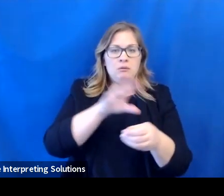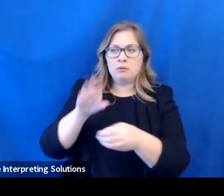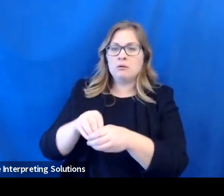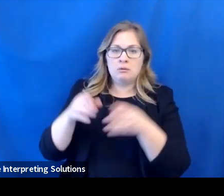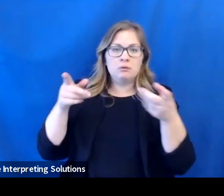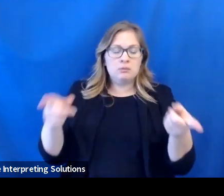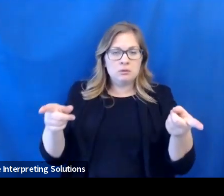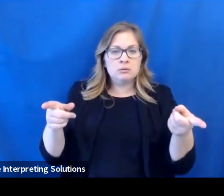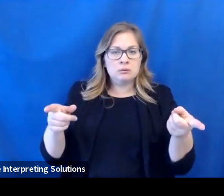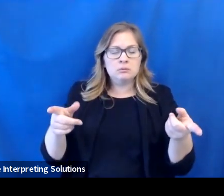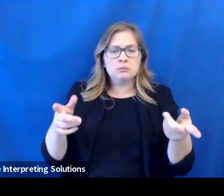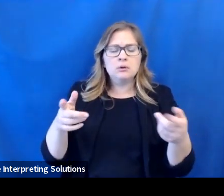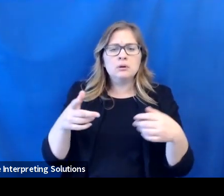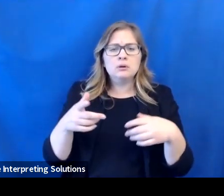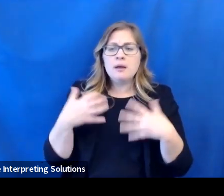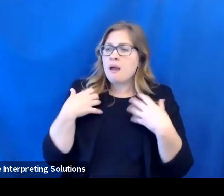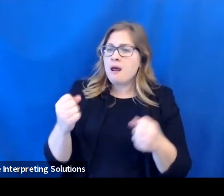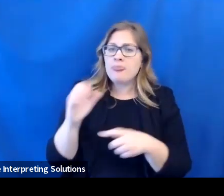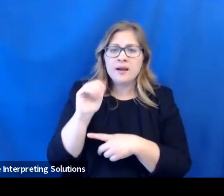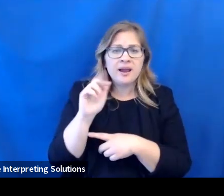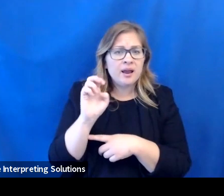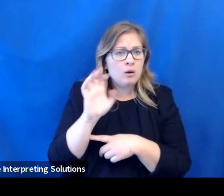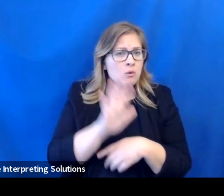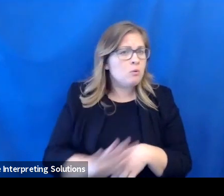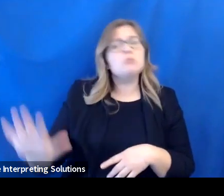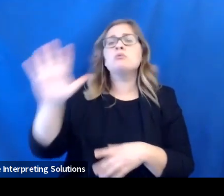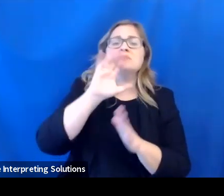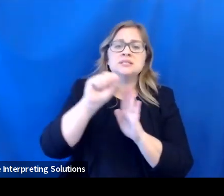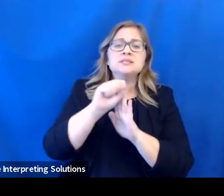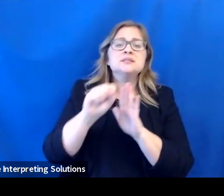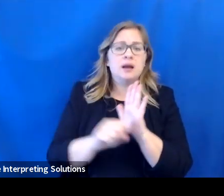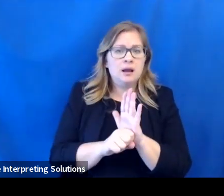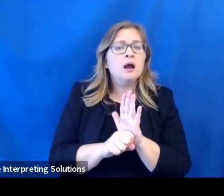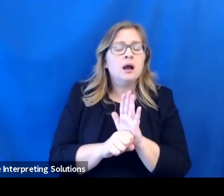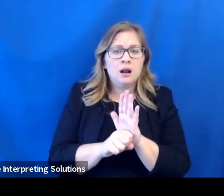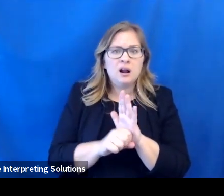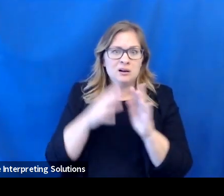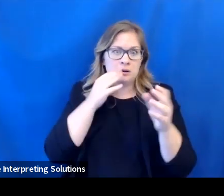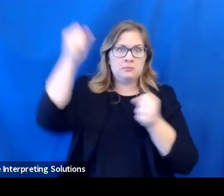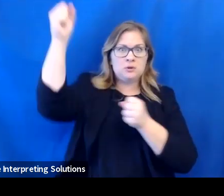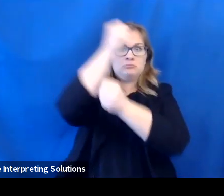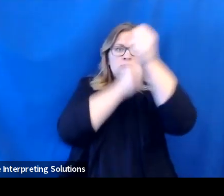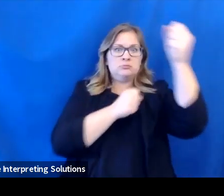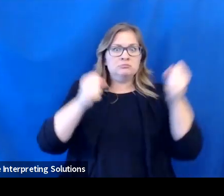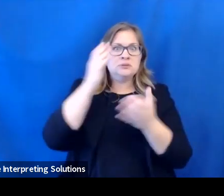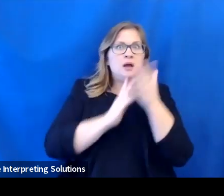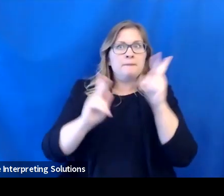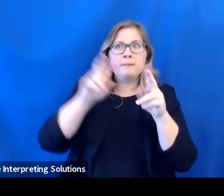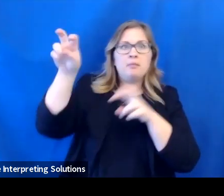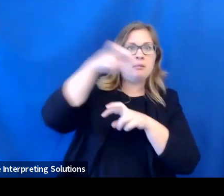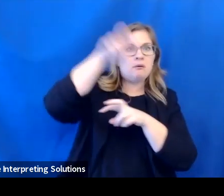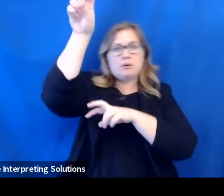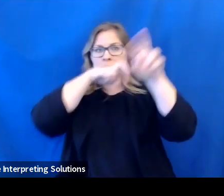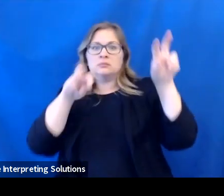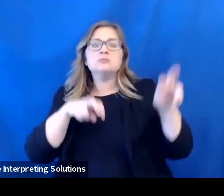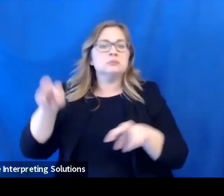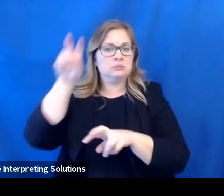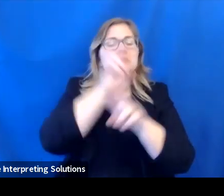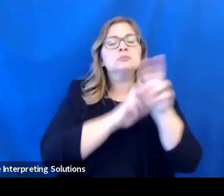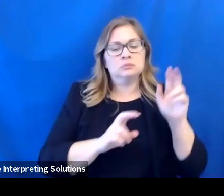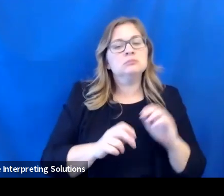match those and move them around. So your question is very well taken. It's one of the areas we're looking at bringing folks back in, but we also think there's a whole lot